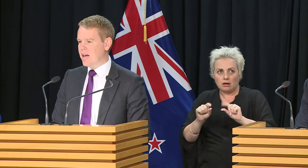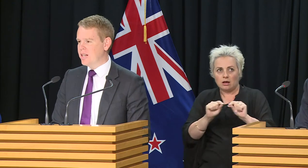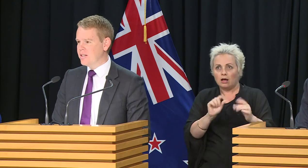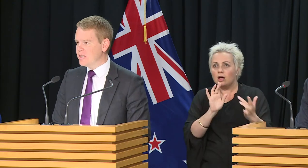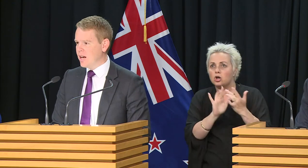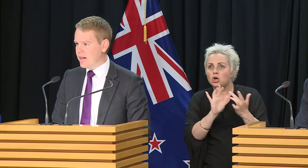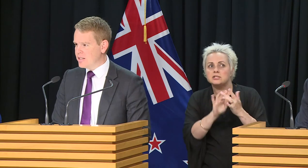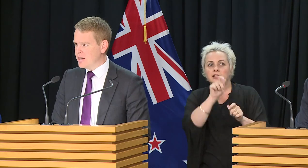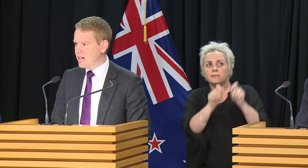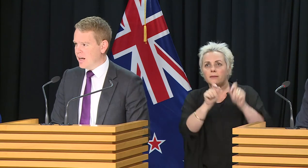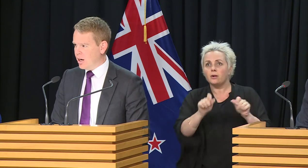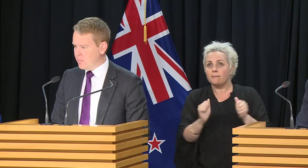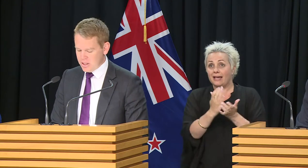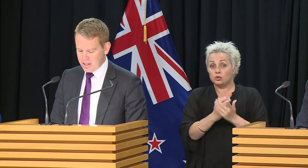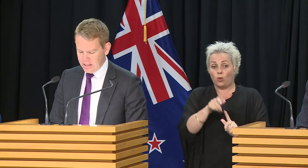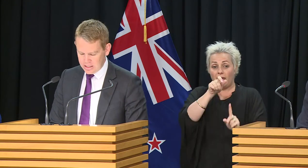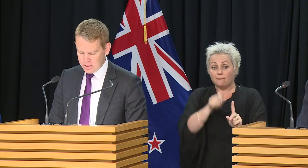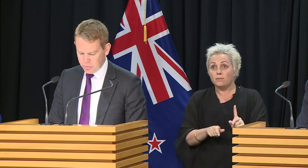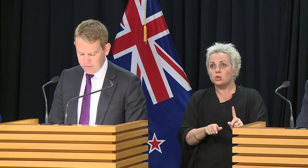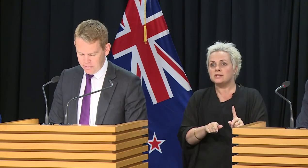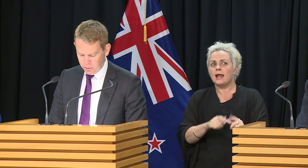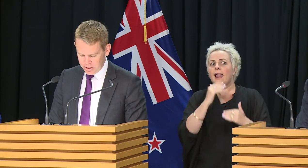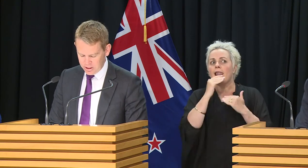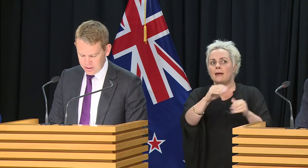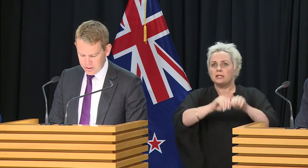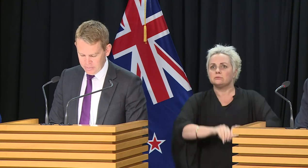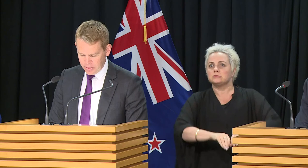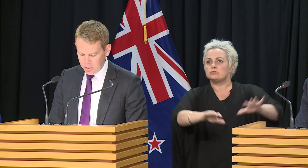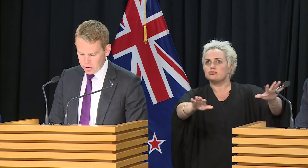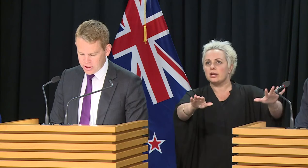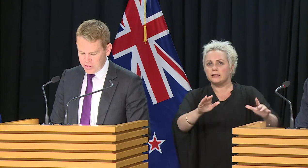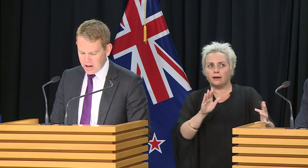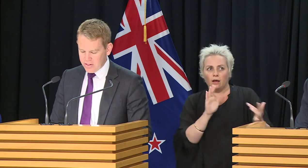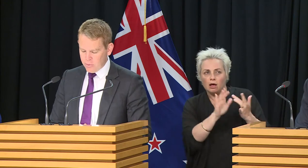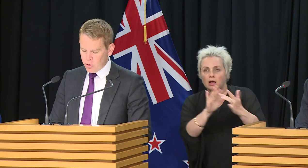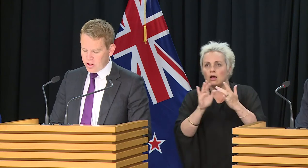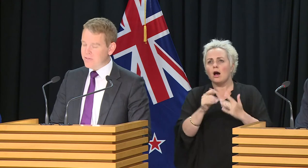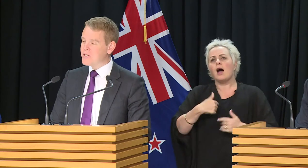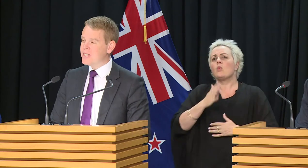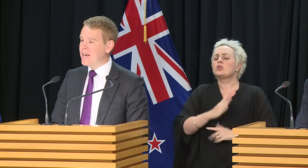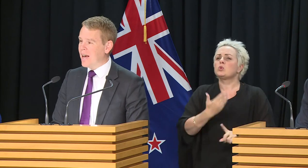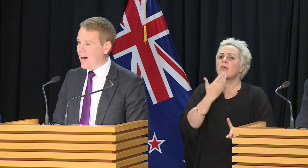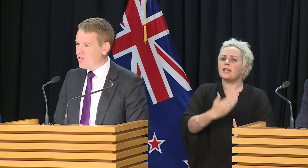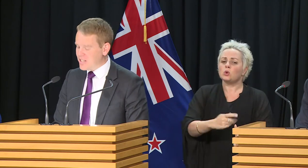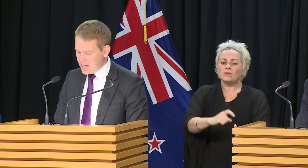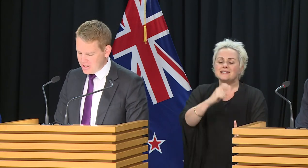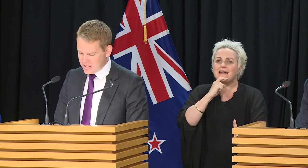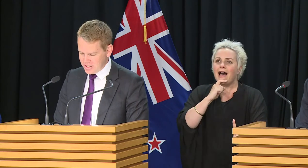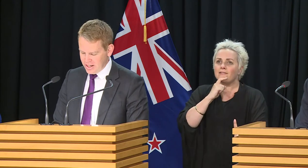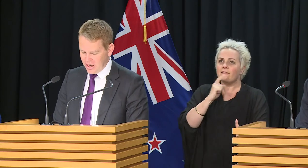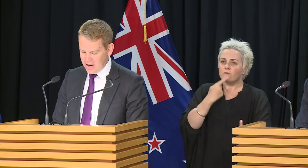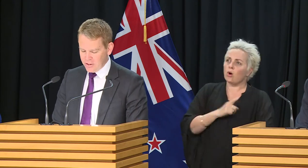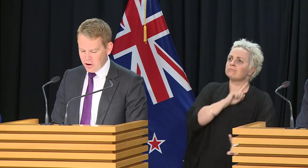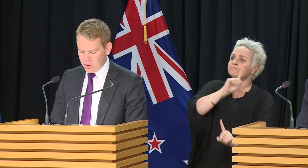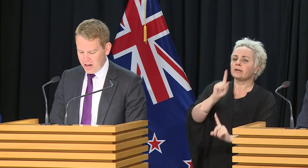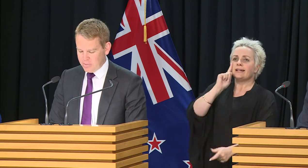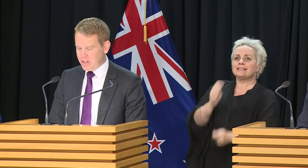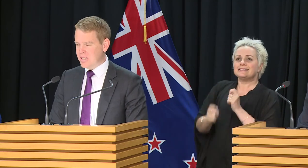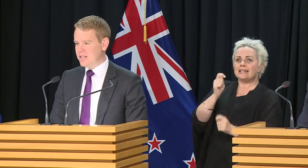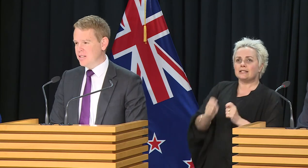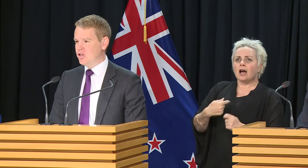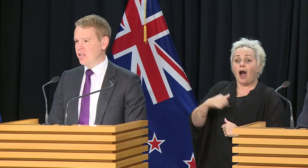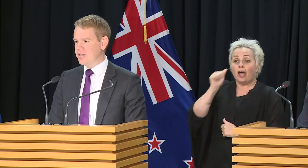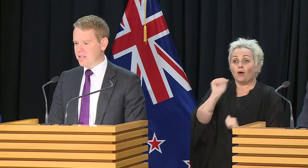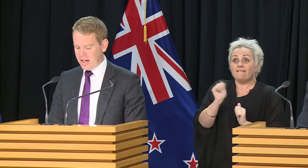can contain this case and limit any spread from it. And I want to thank that worker for seeking out the test, even though they